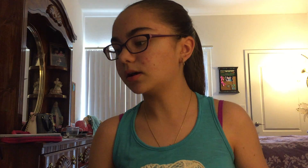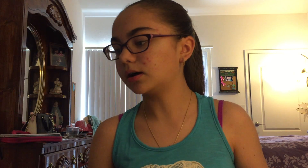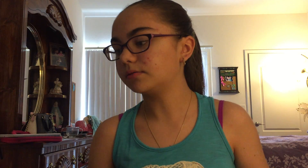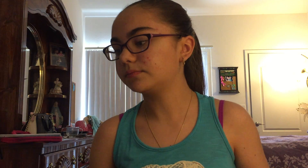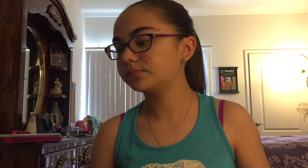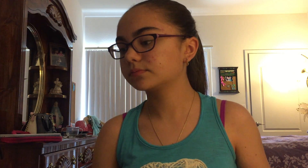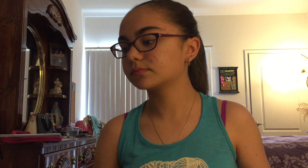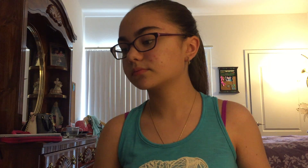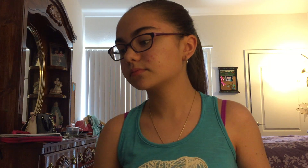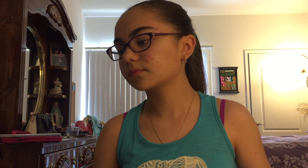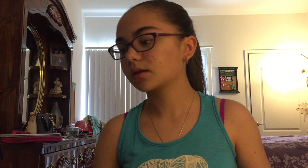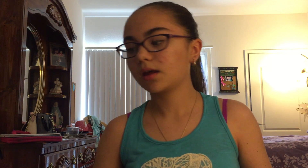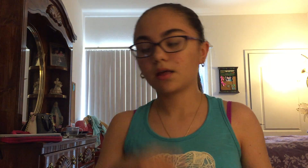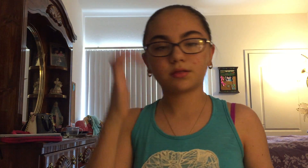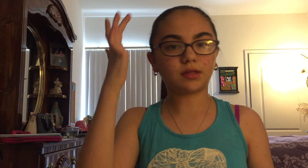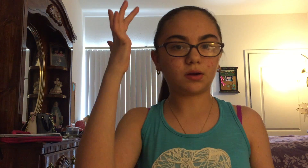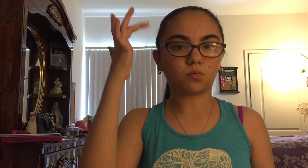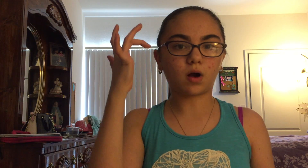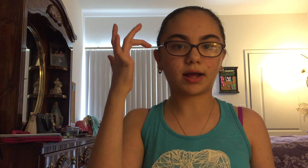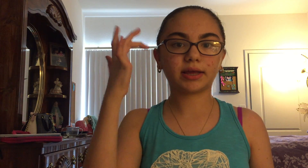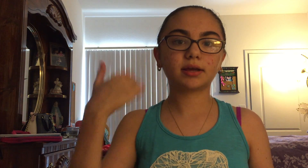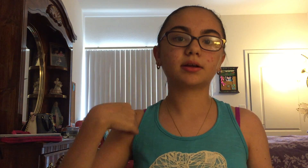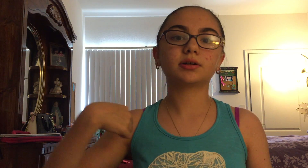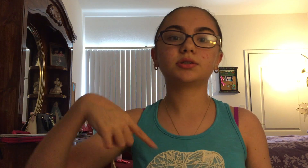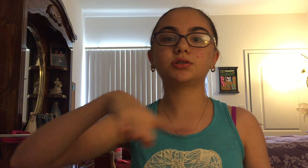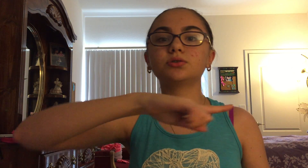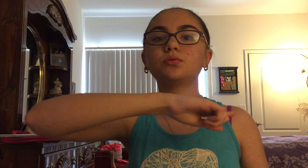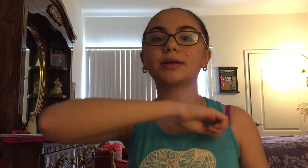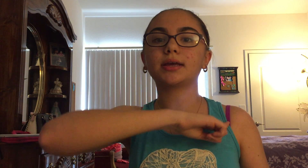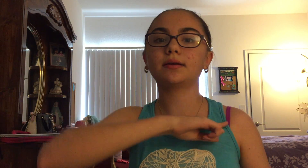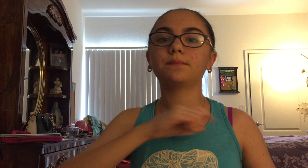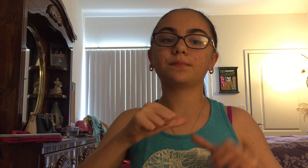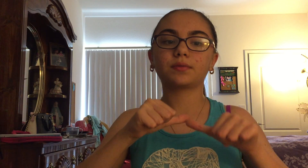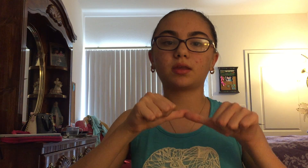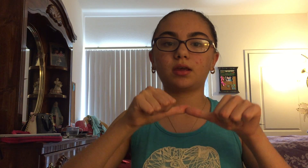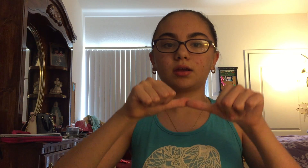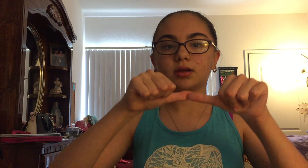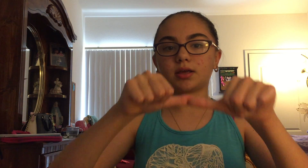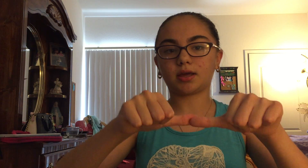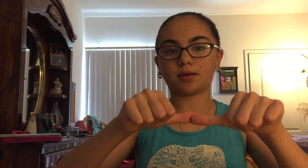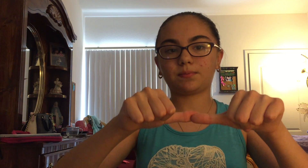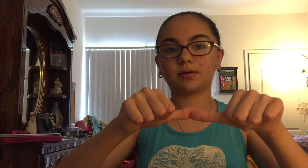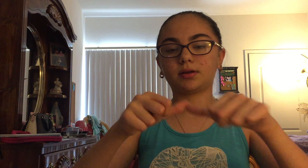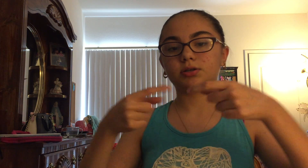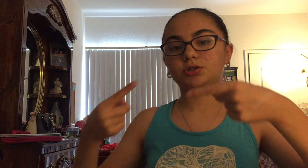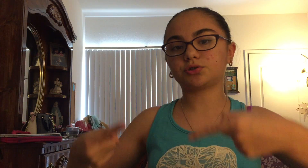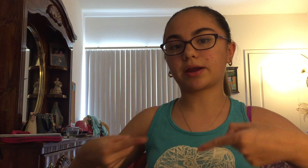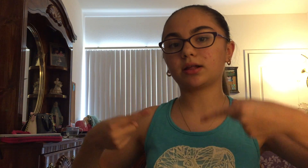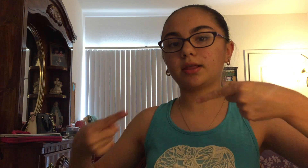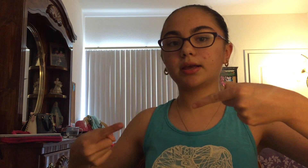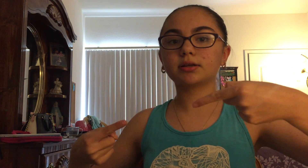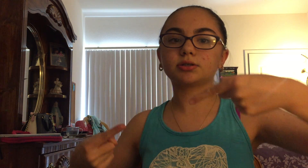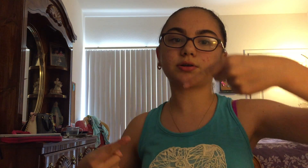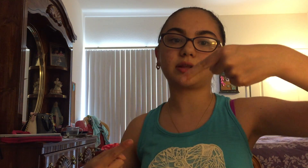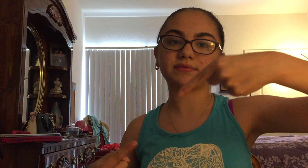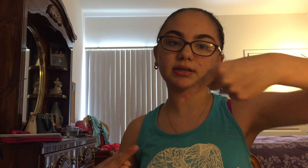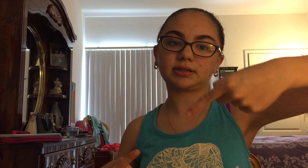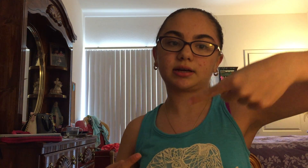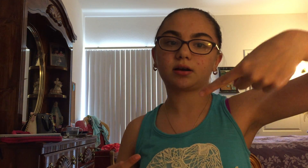then why do we keep strangling so your left hand's like